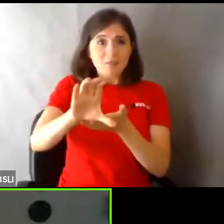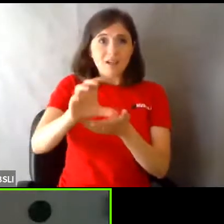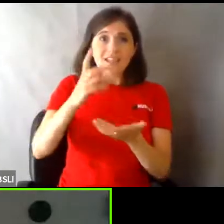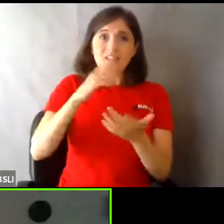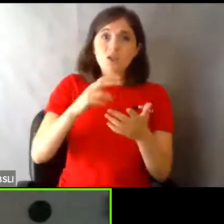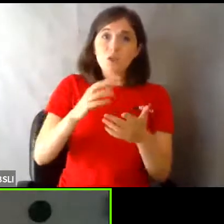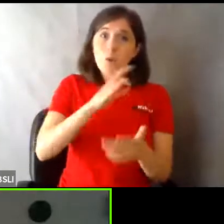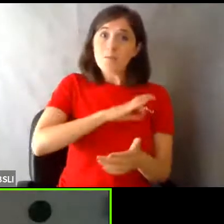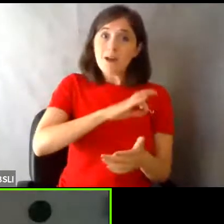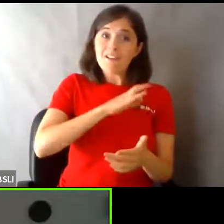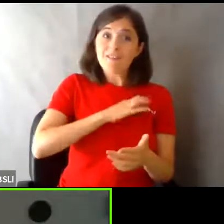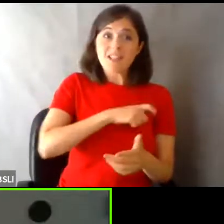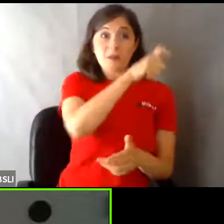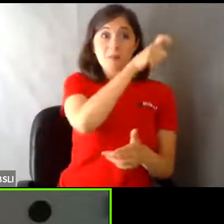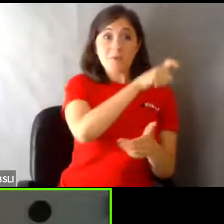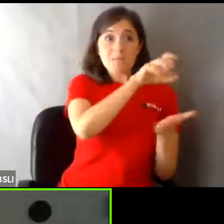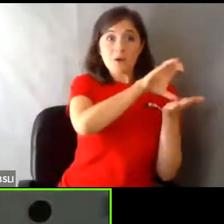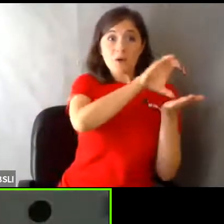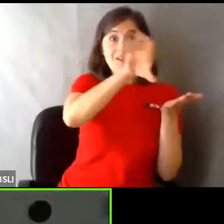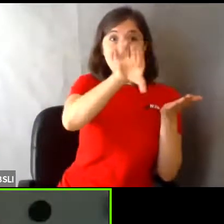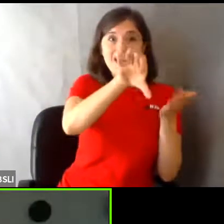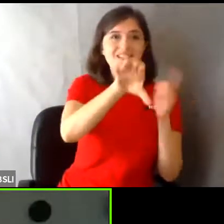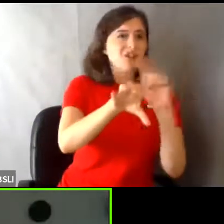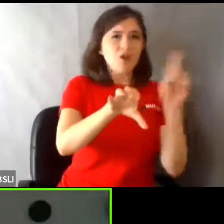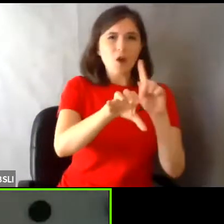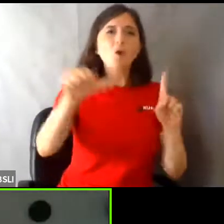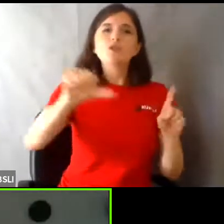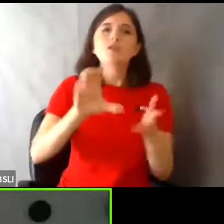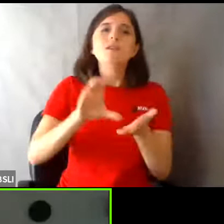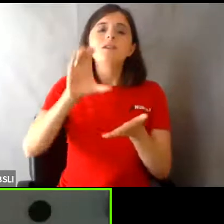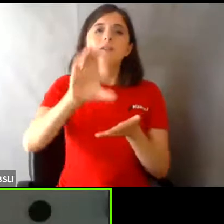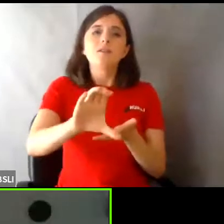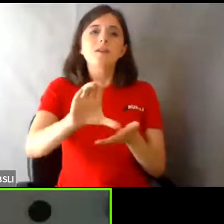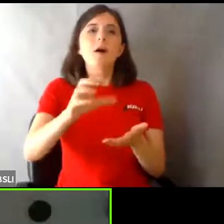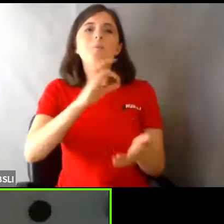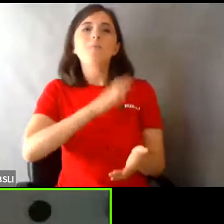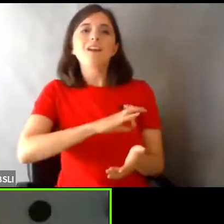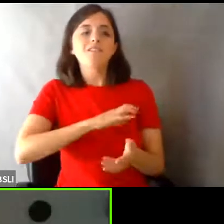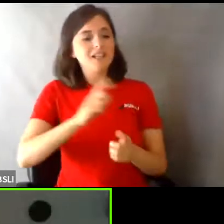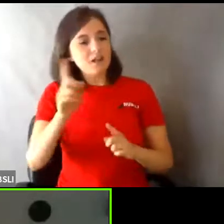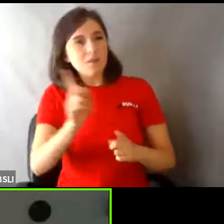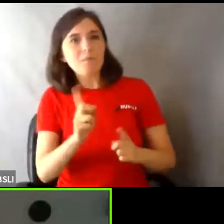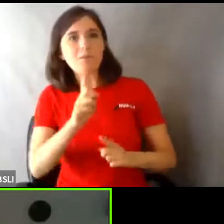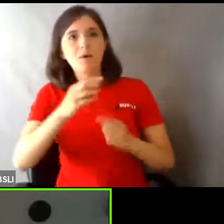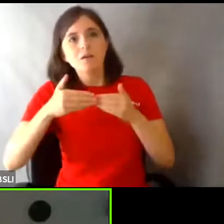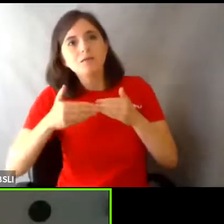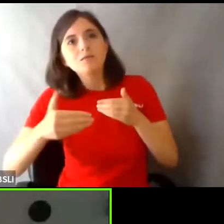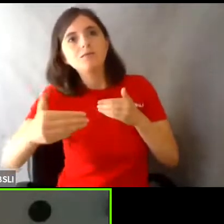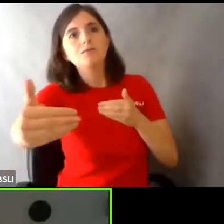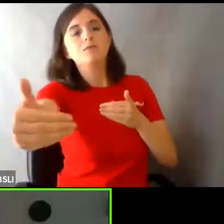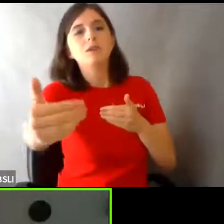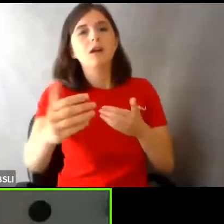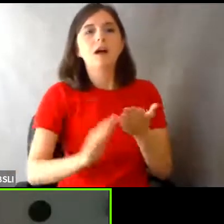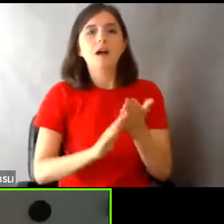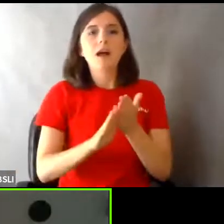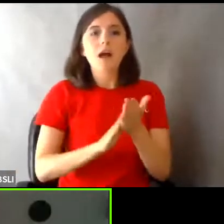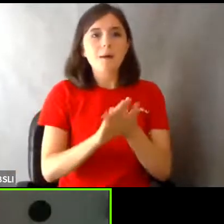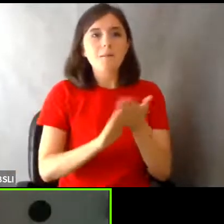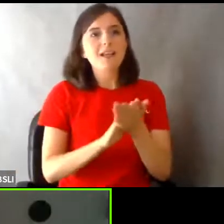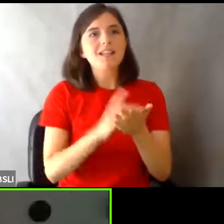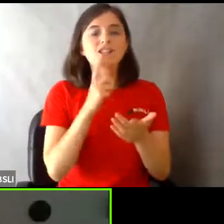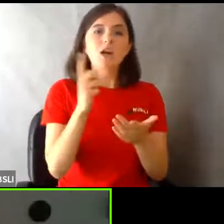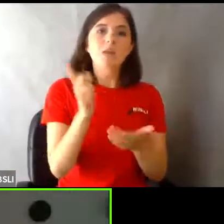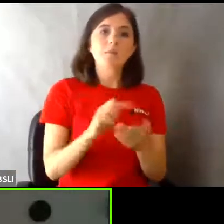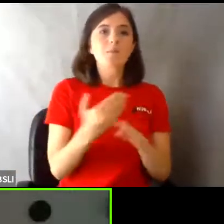allows for the kind of accumulation of public assets over the long run, and out of which people can be paid a dividend, as it